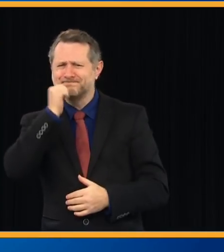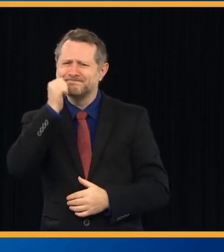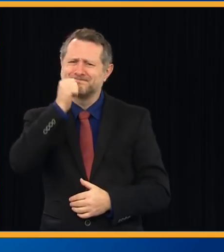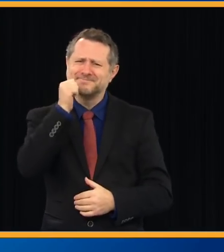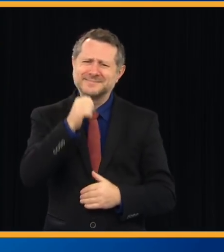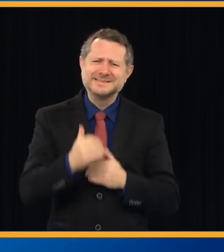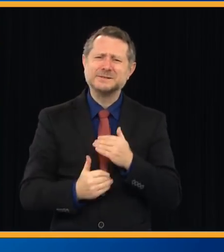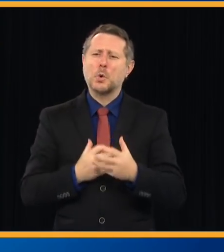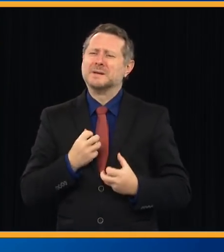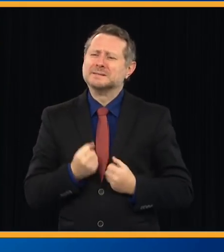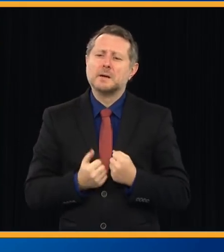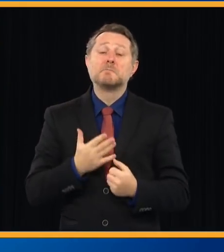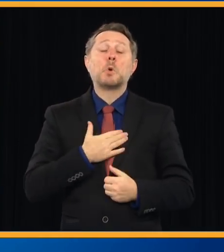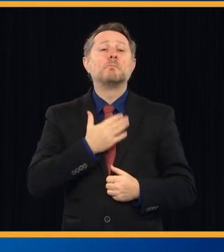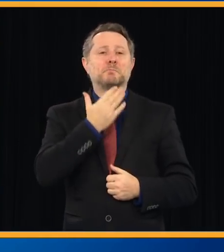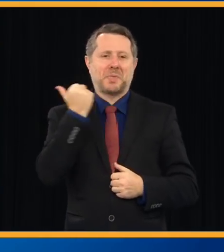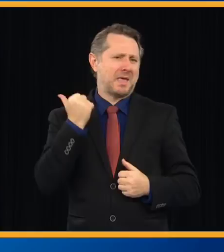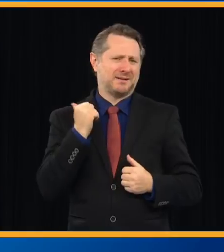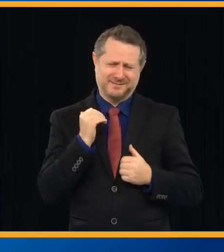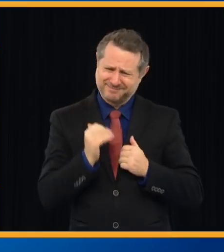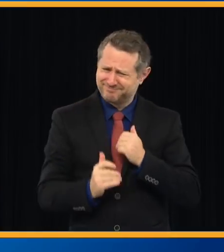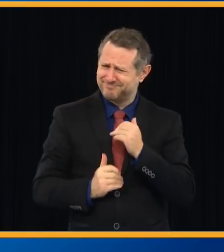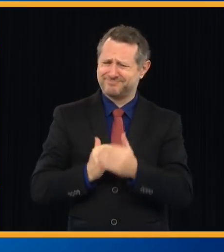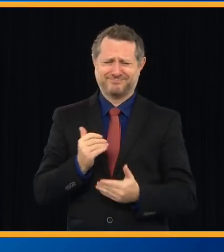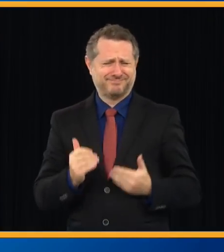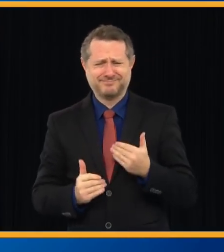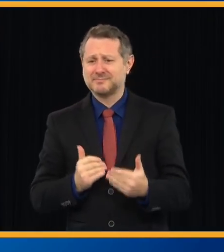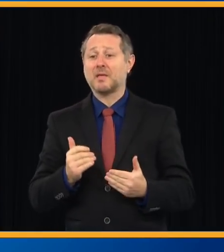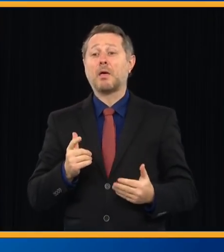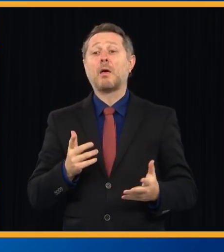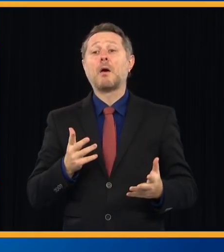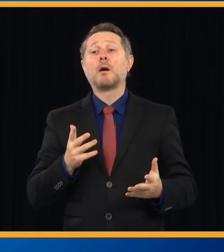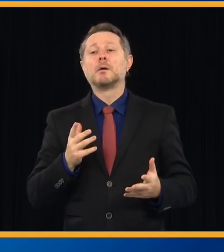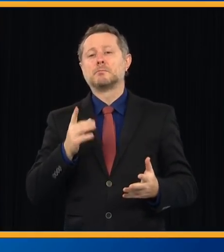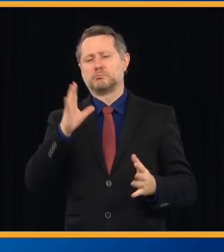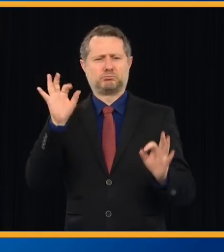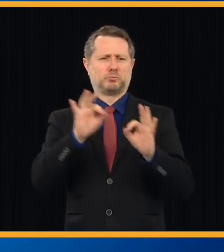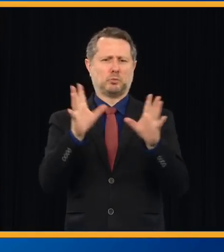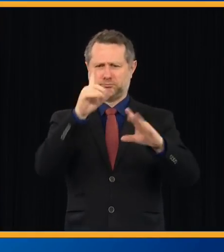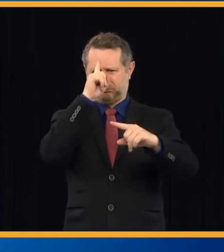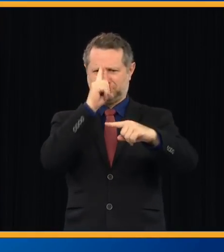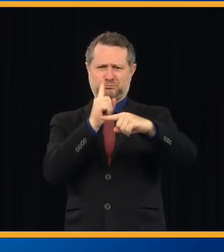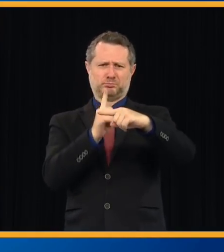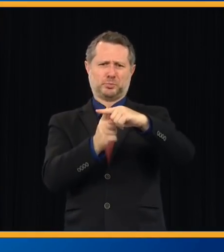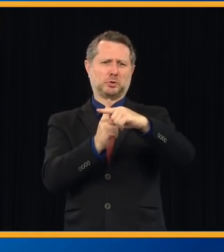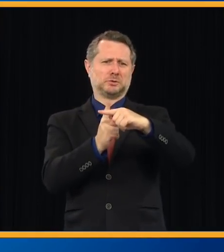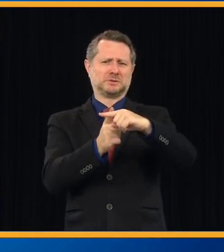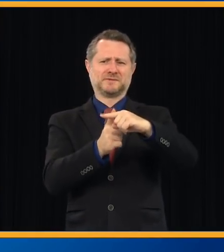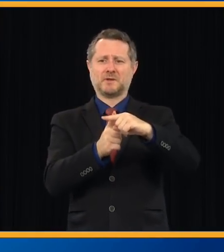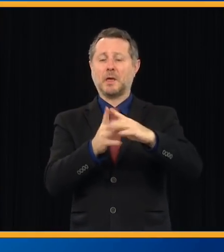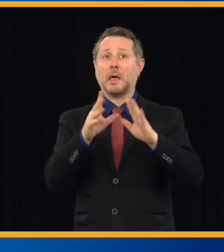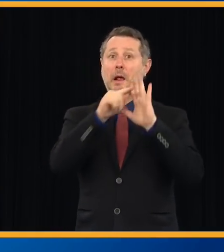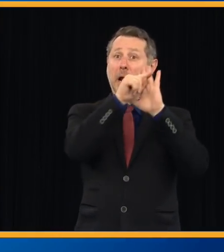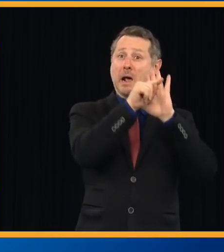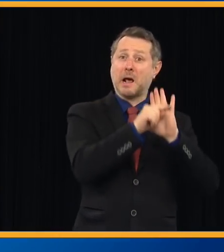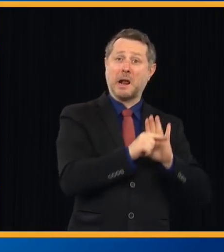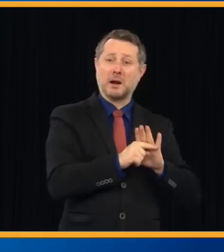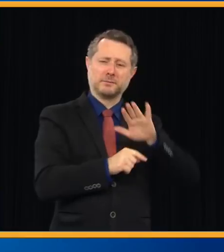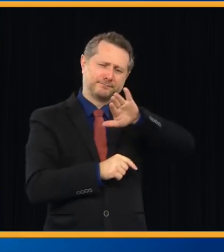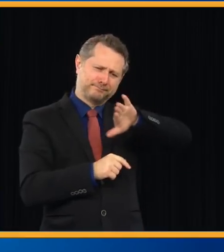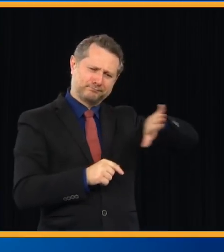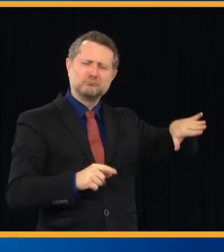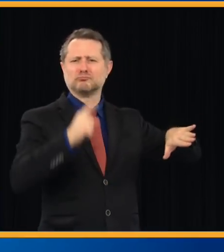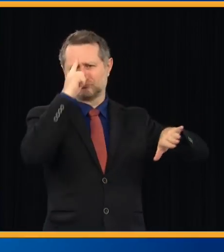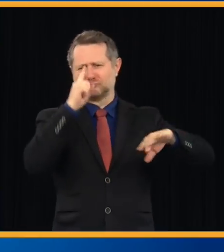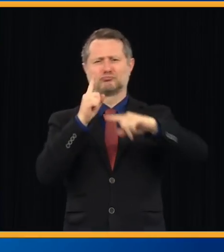best of a bad situation. You try to find that silver lining through the dark clouds. All of us try to do it